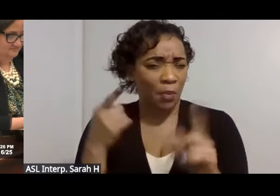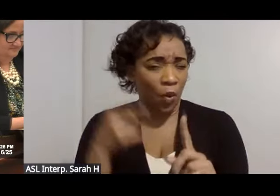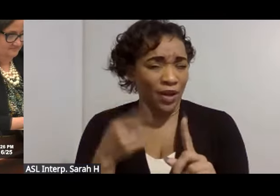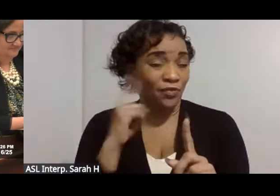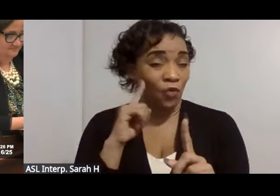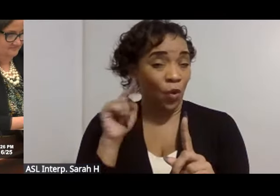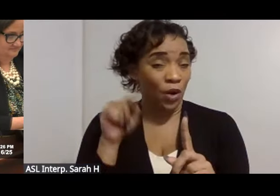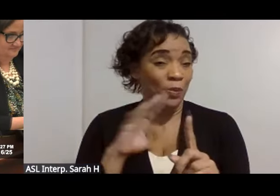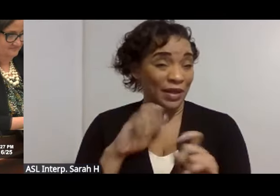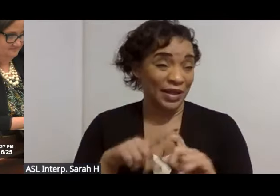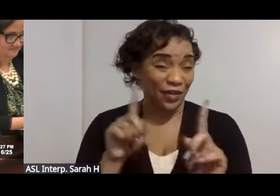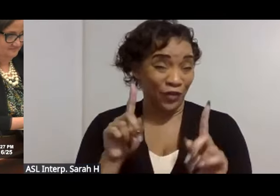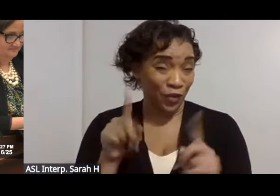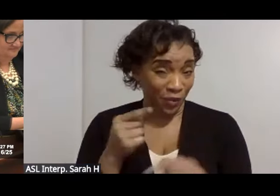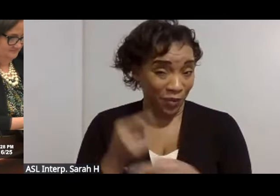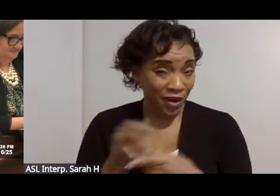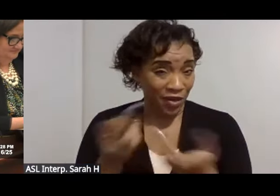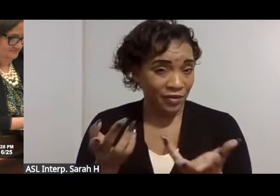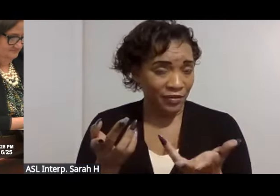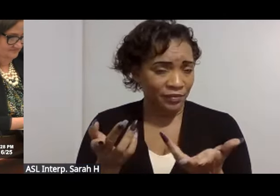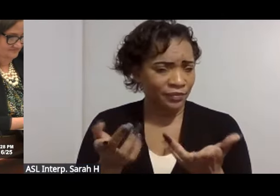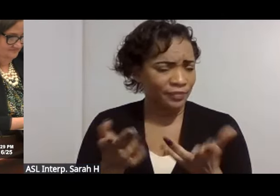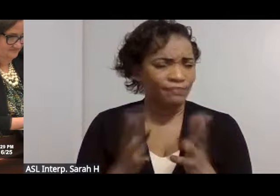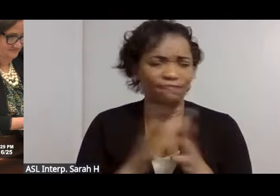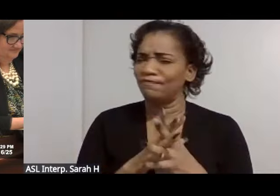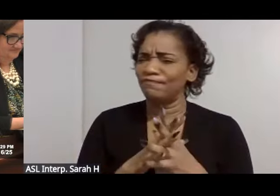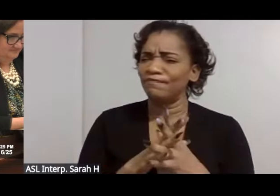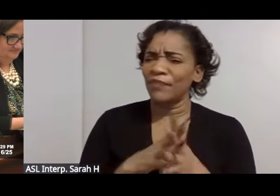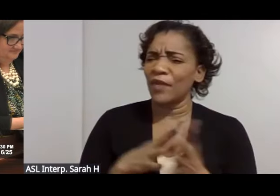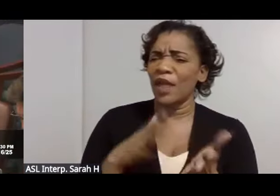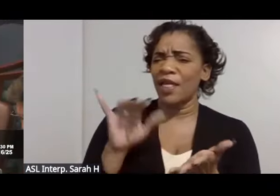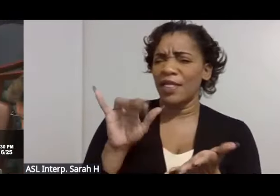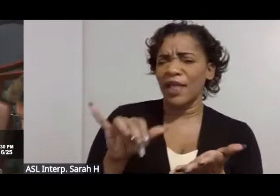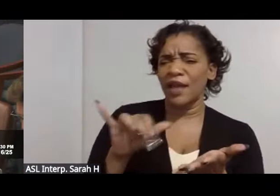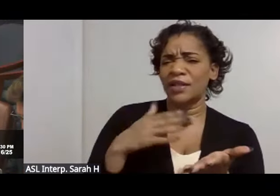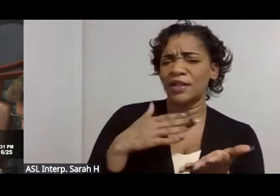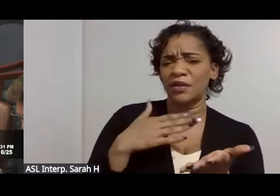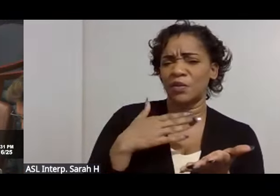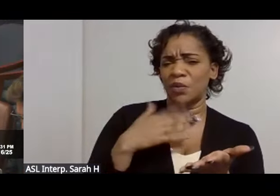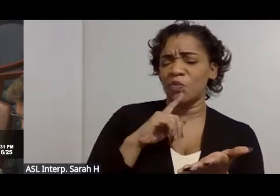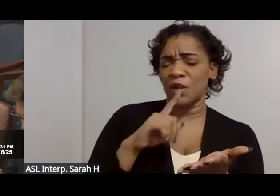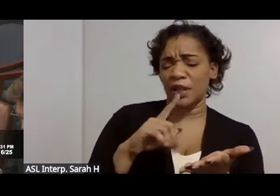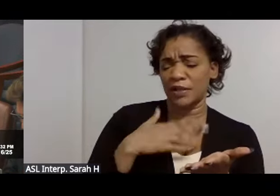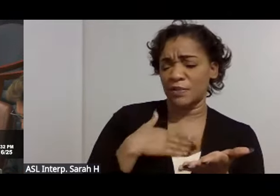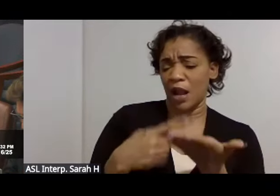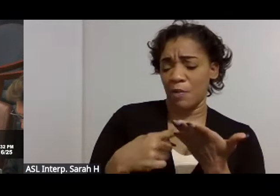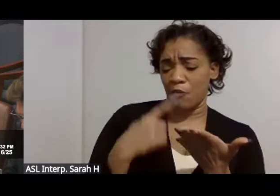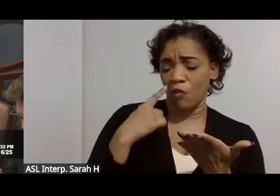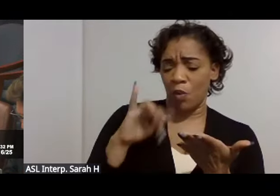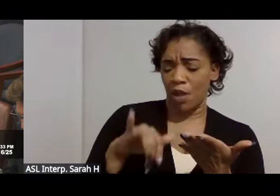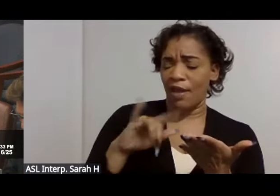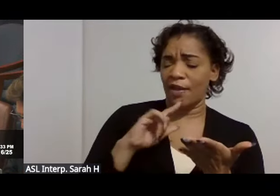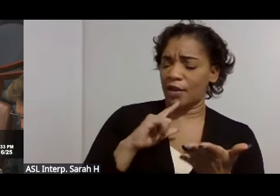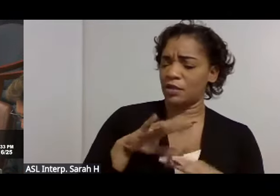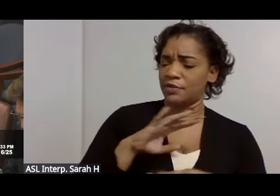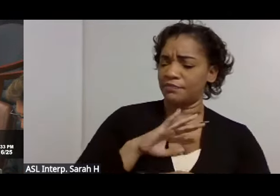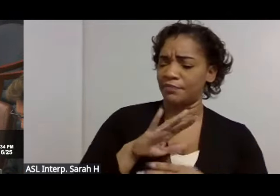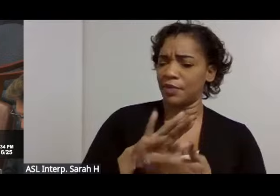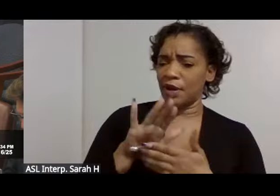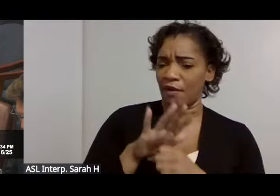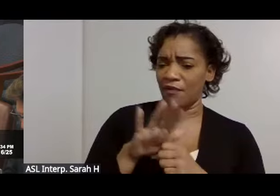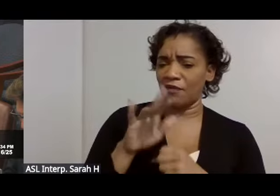Right? I think that's my argument for why that would suffice, because say for federal and state